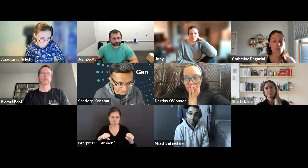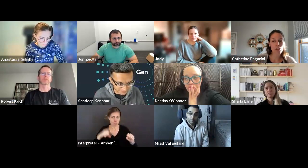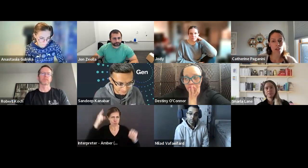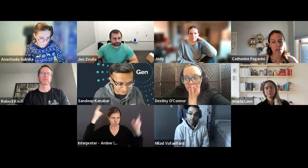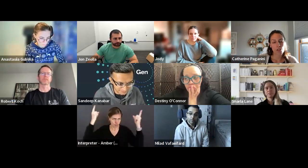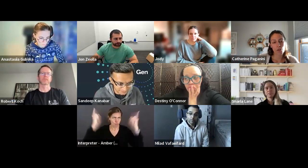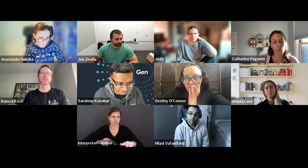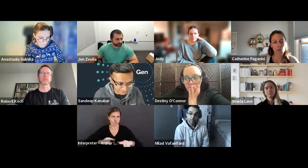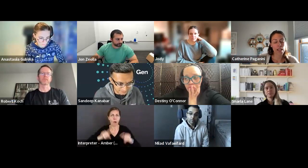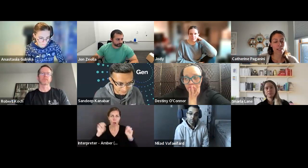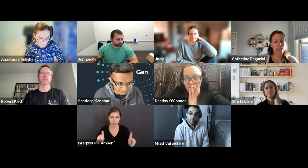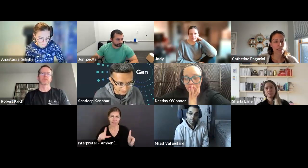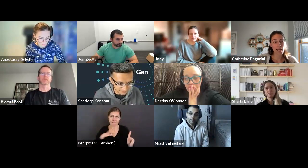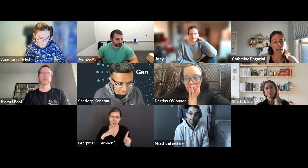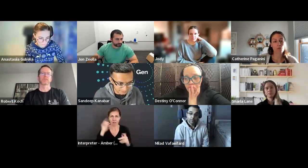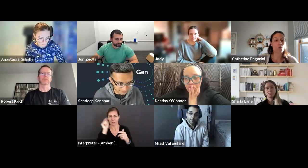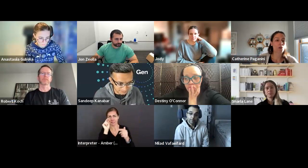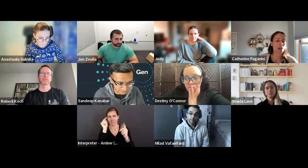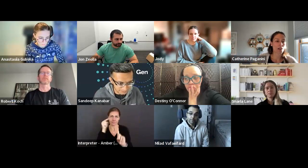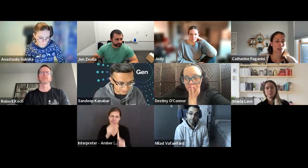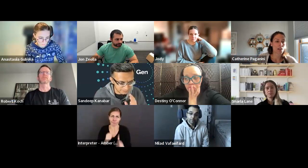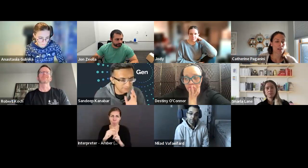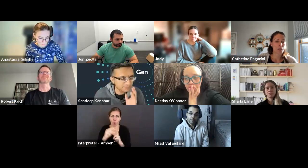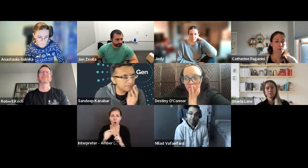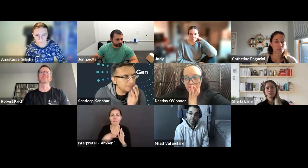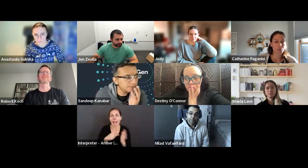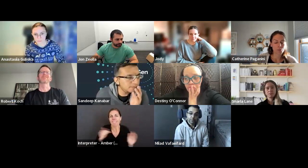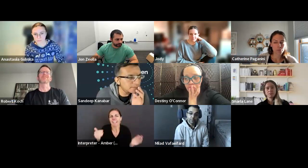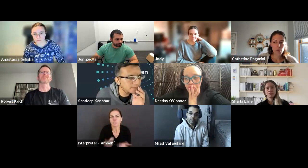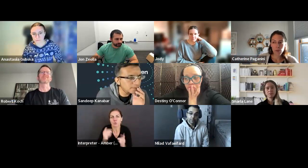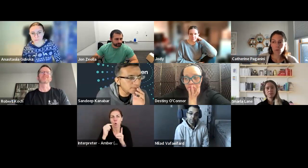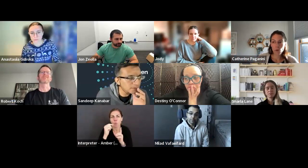have like little intro videos so interpreters can see that before